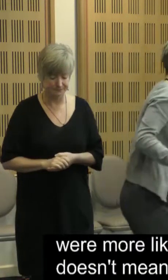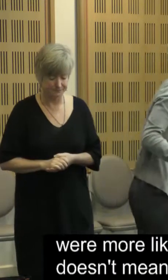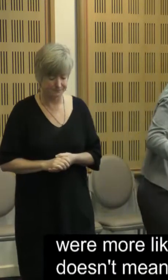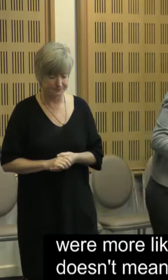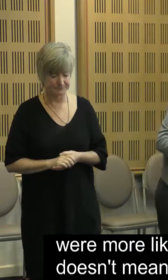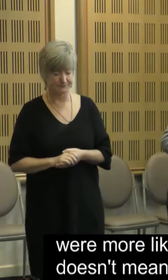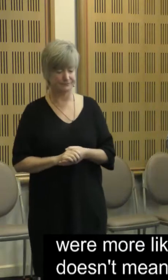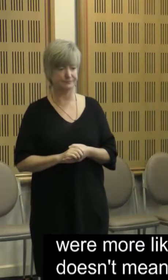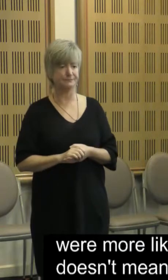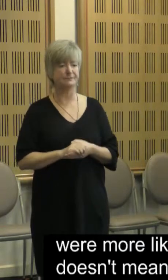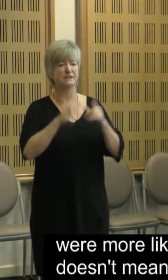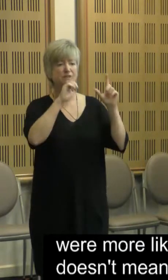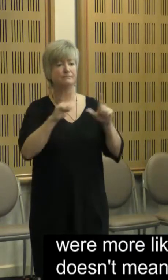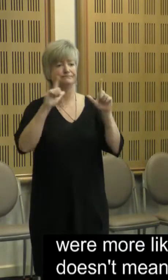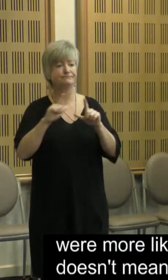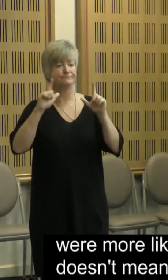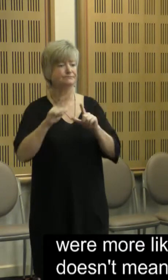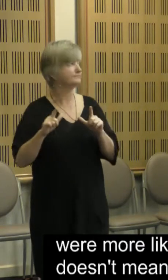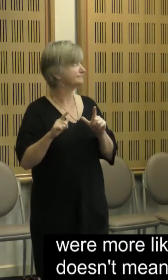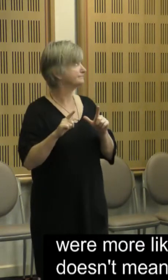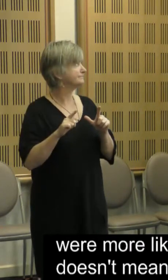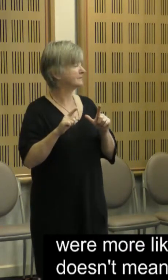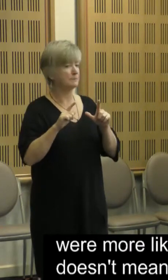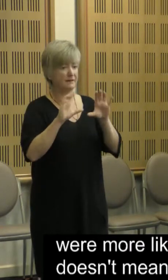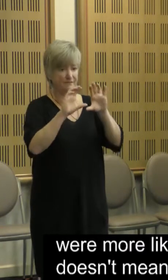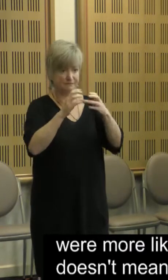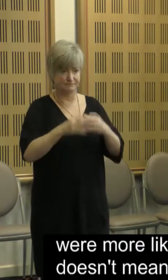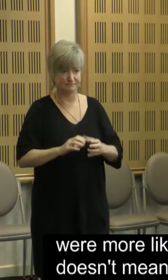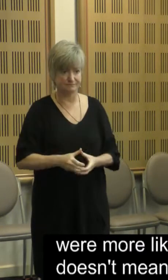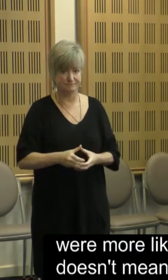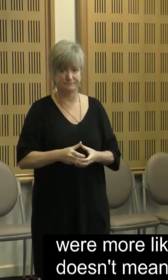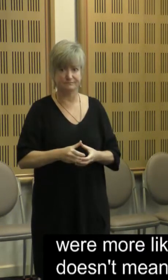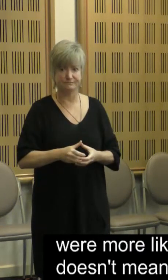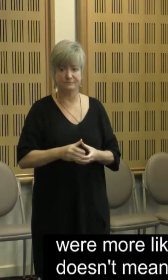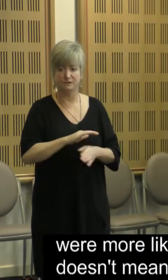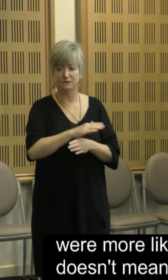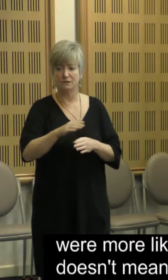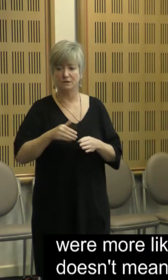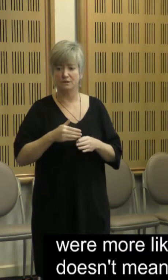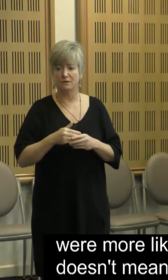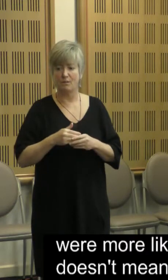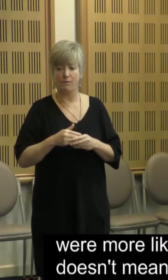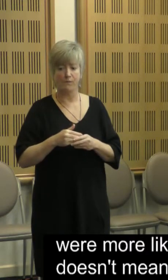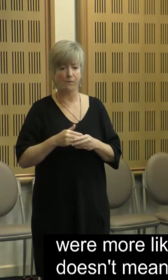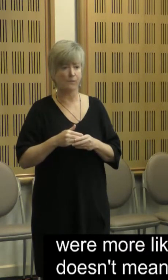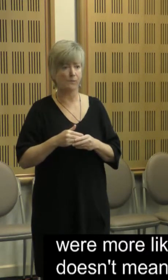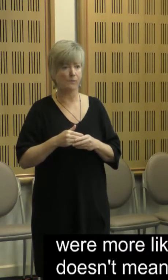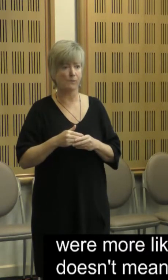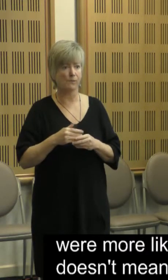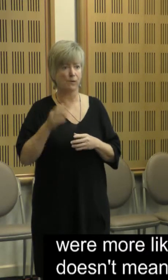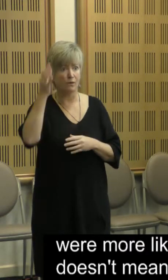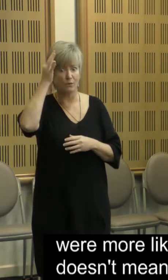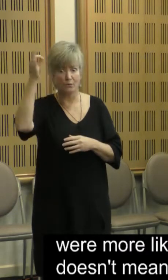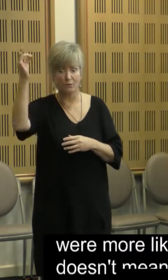So what I've done in the next few slides is just broken it into those imperative areas that we work across. Ooh. Should we?